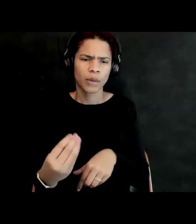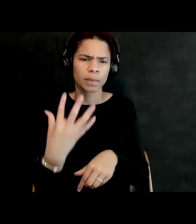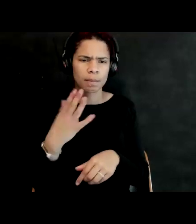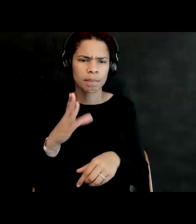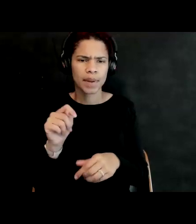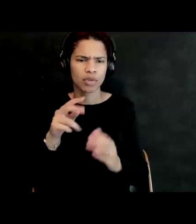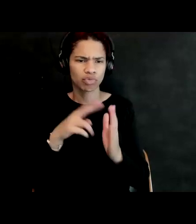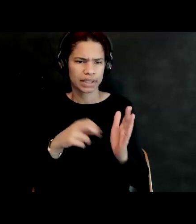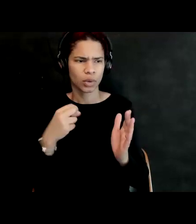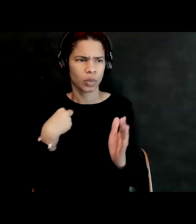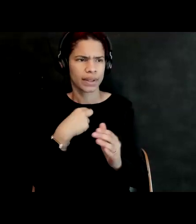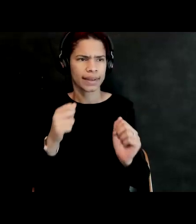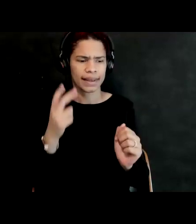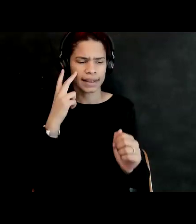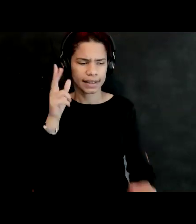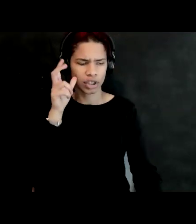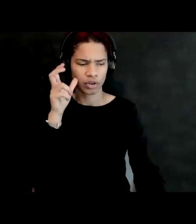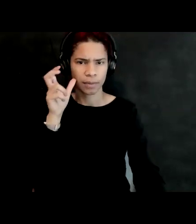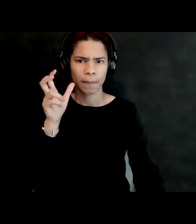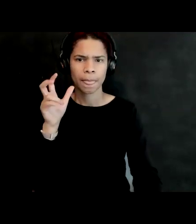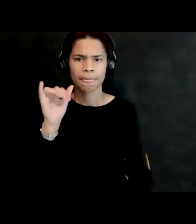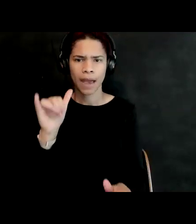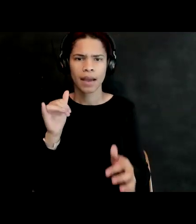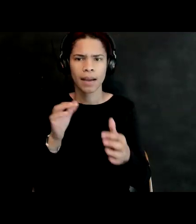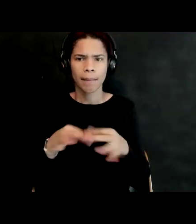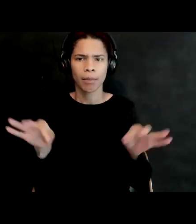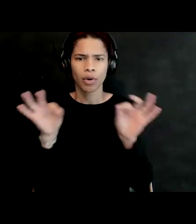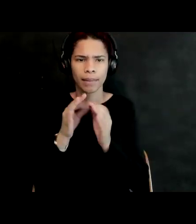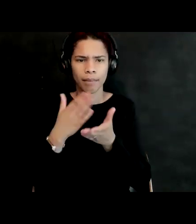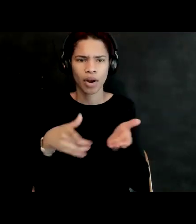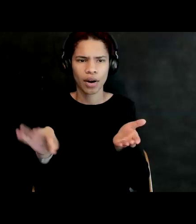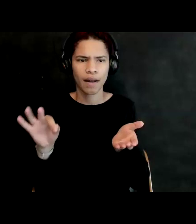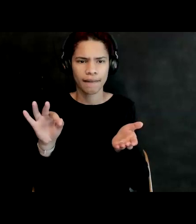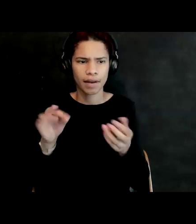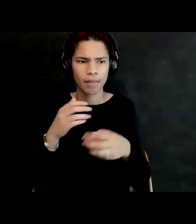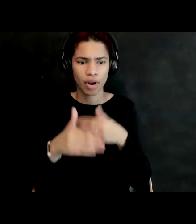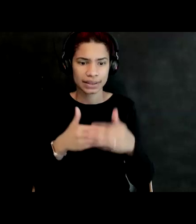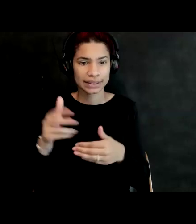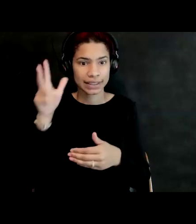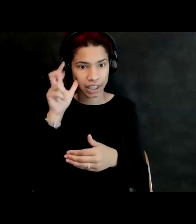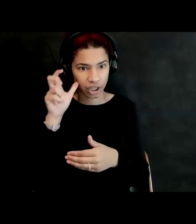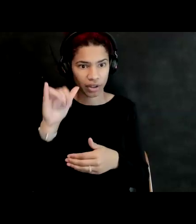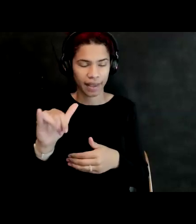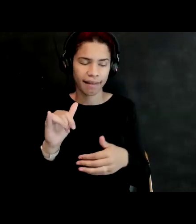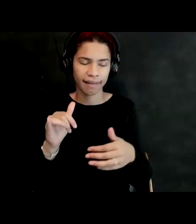it so we can hear it, because that's an important part of the process, is to hear the text out loud.